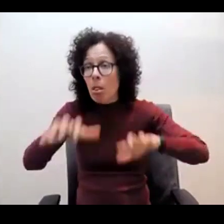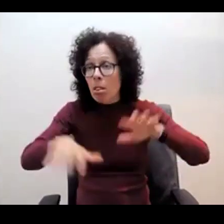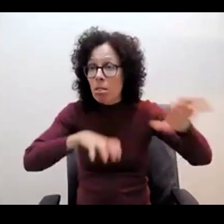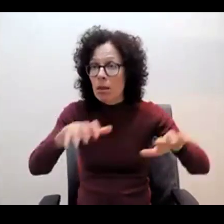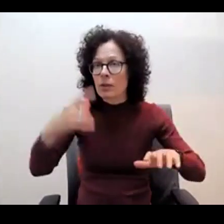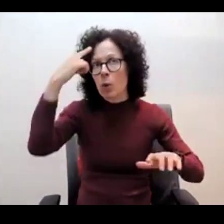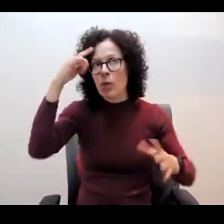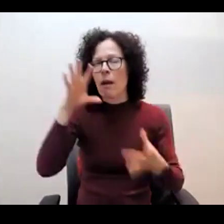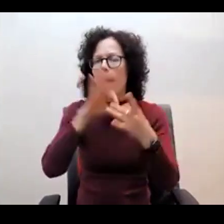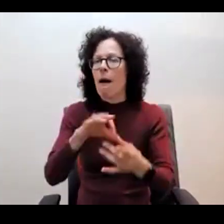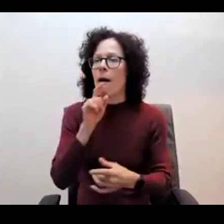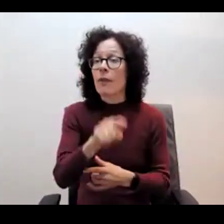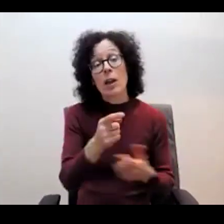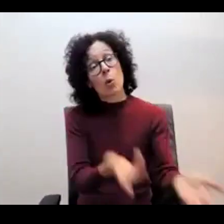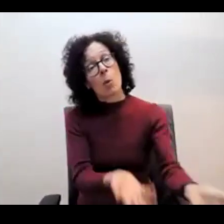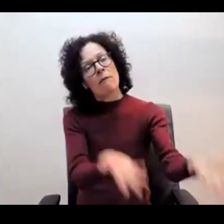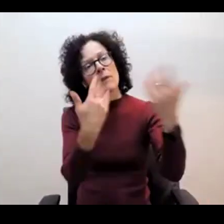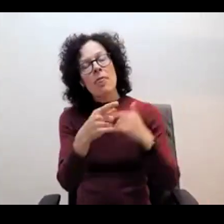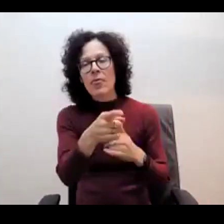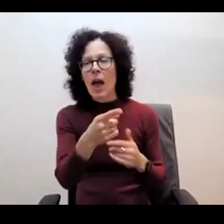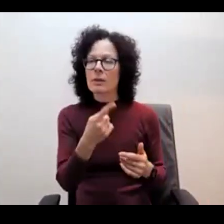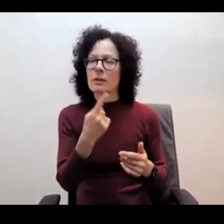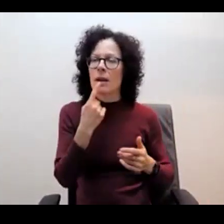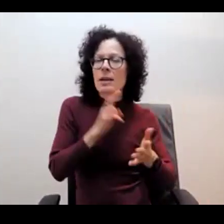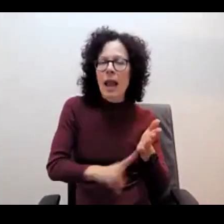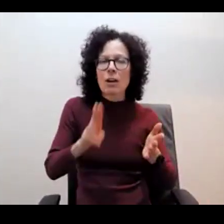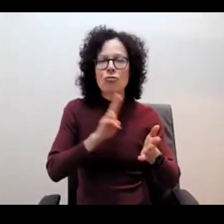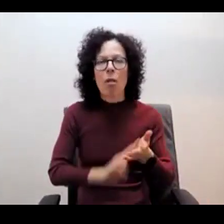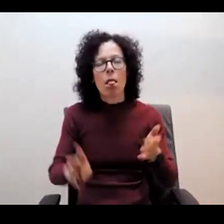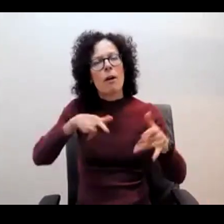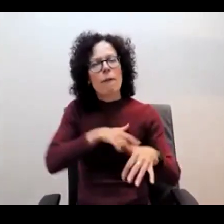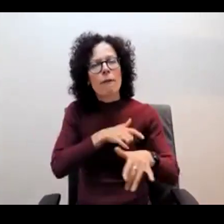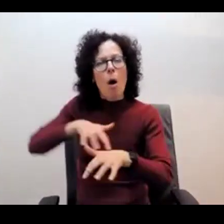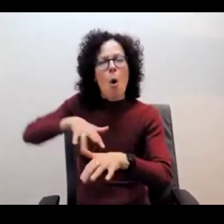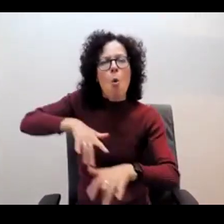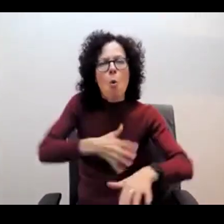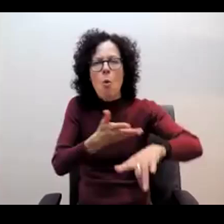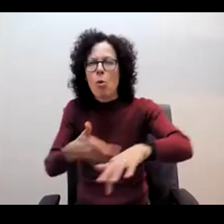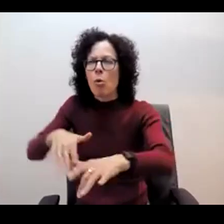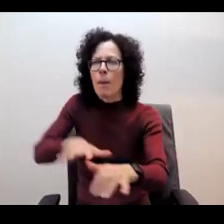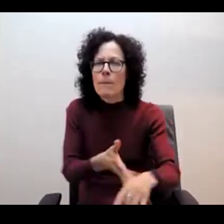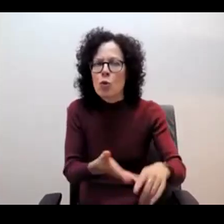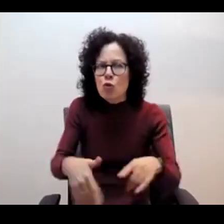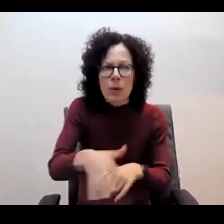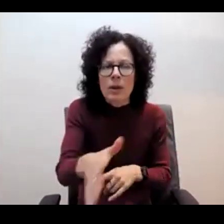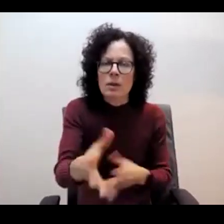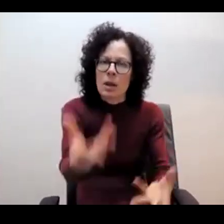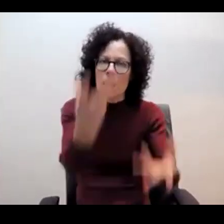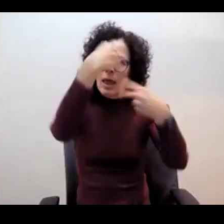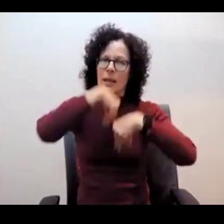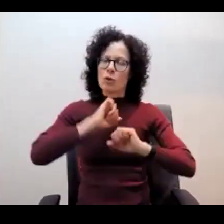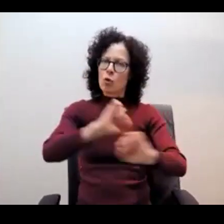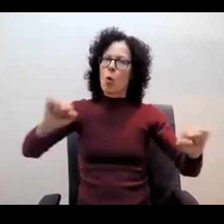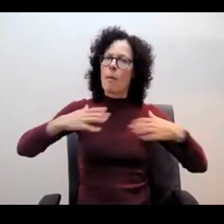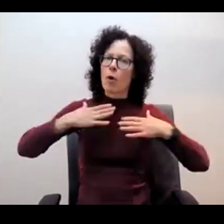You invite that natural flow into your body, into your movement.